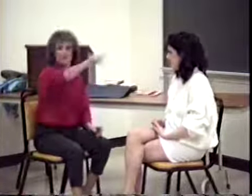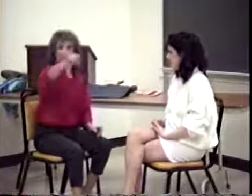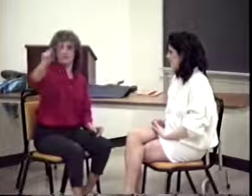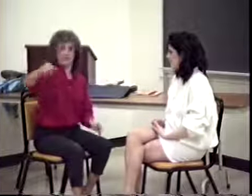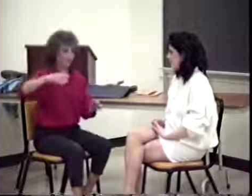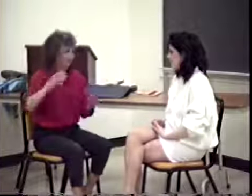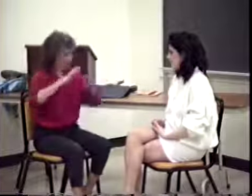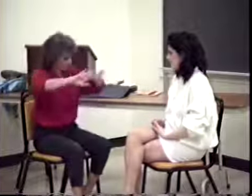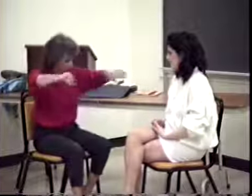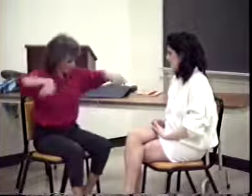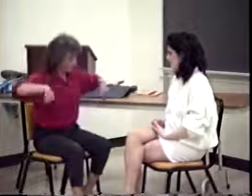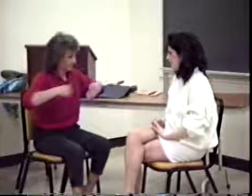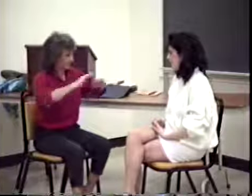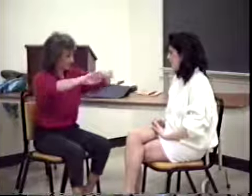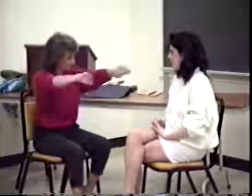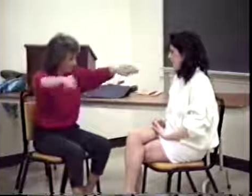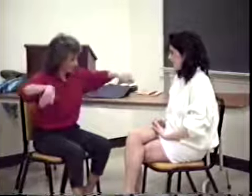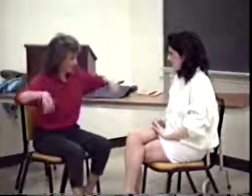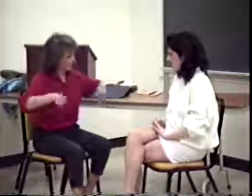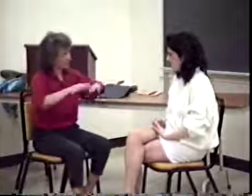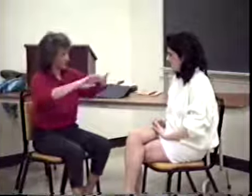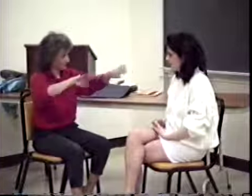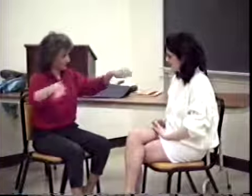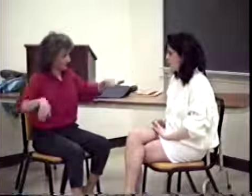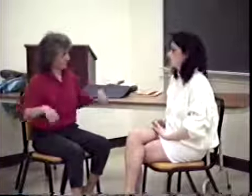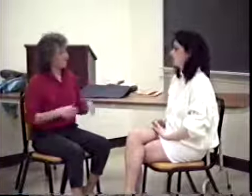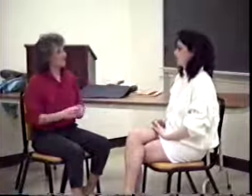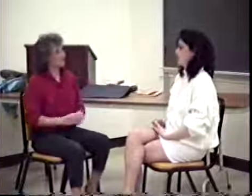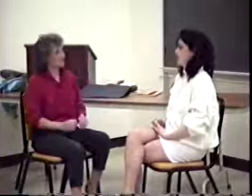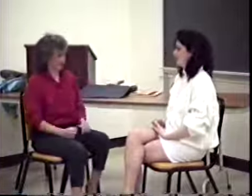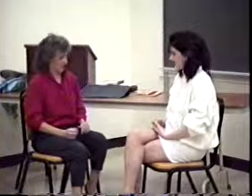She asked if my leg and my rear end, I could go swimming.